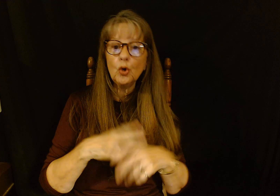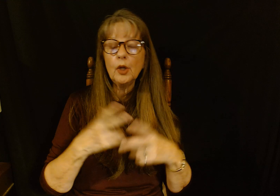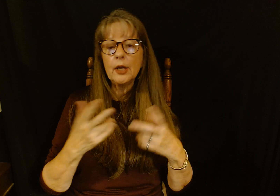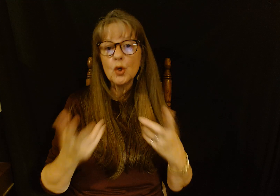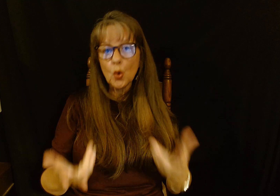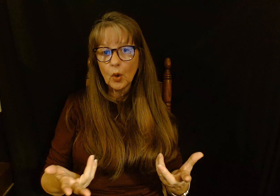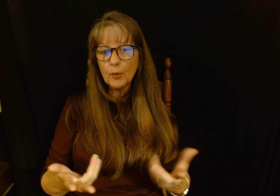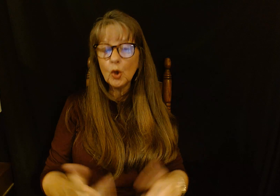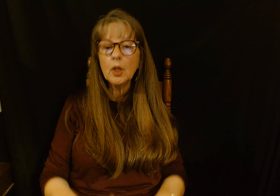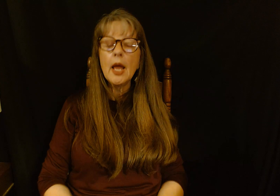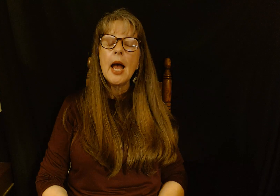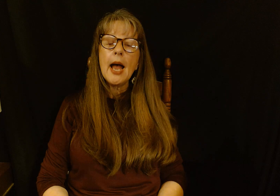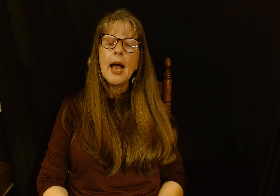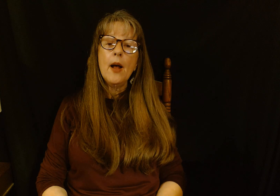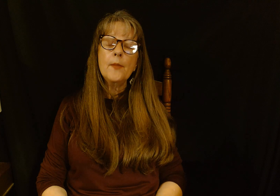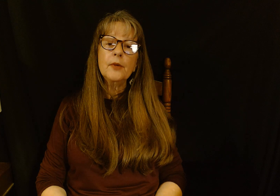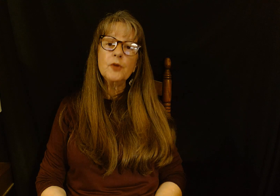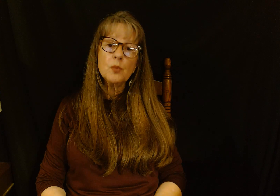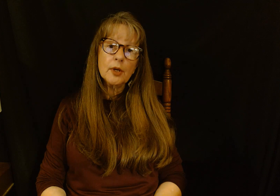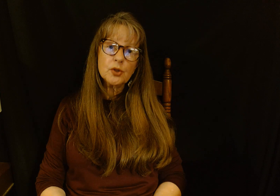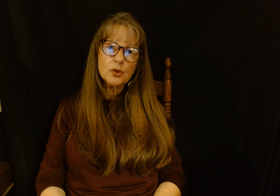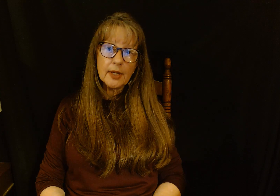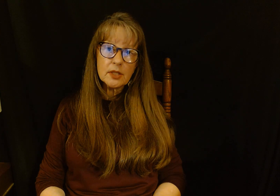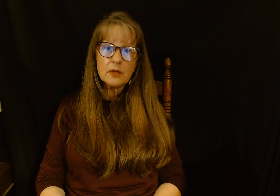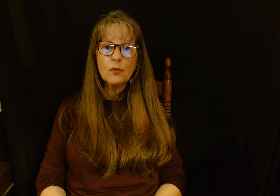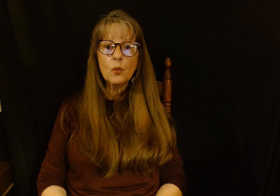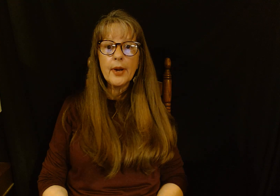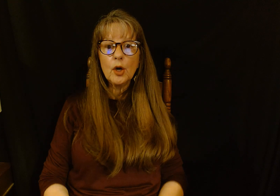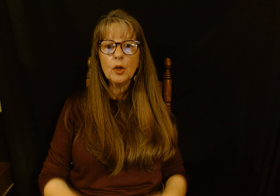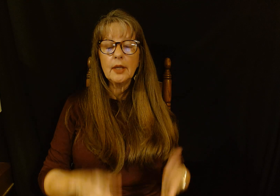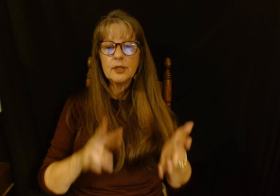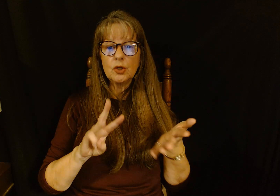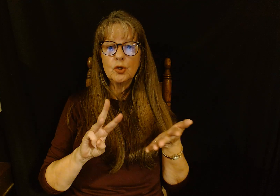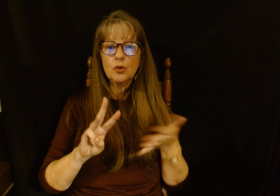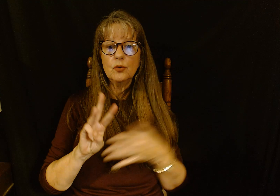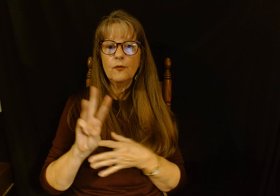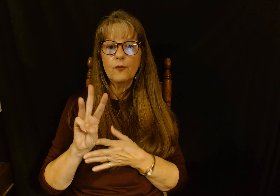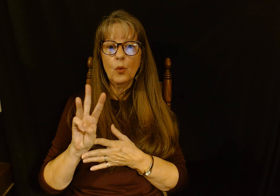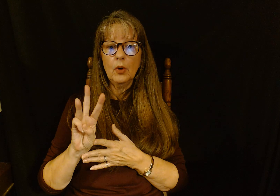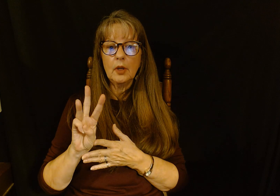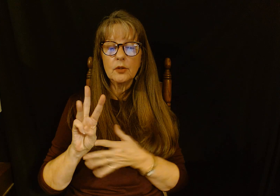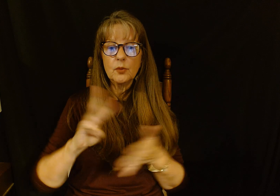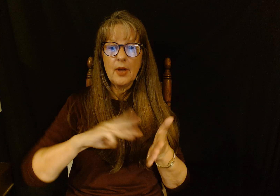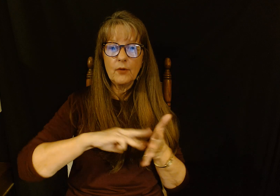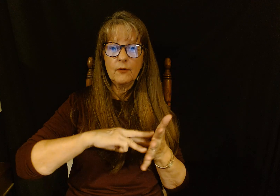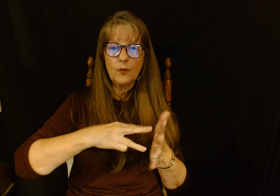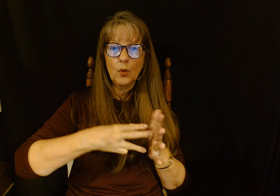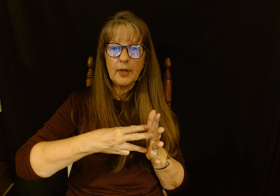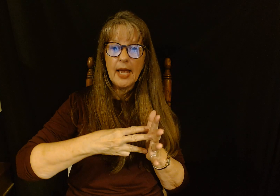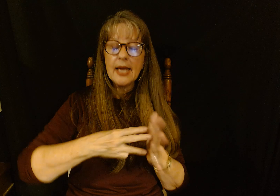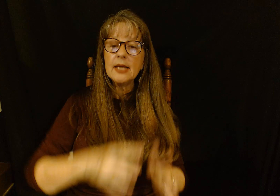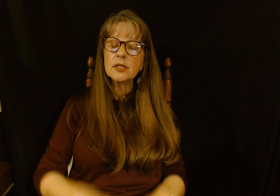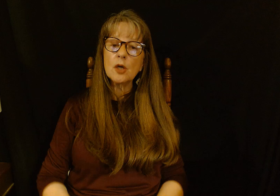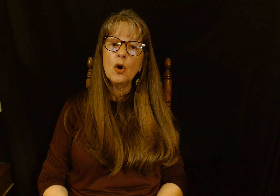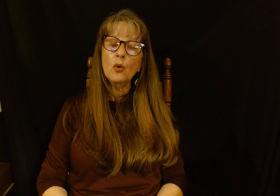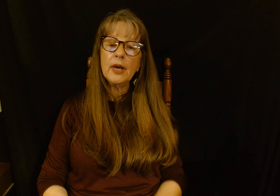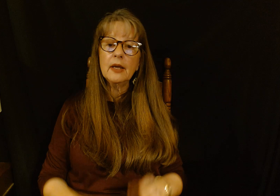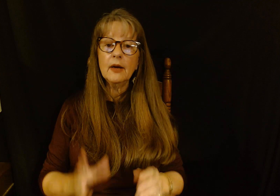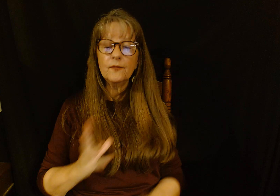and normal. If you want to do like silverware, let's do fork. So we have our fork. And so in a